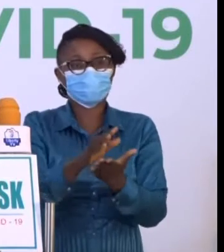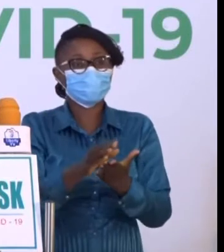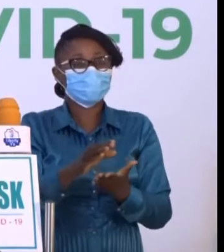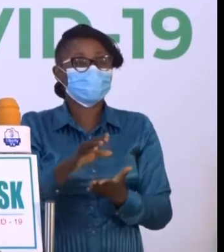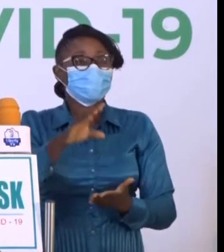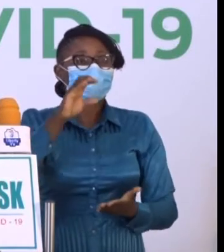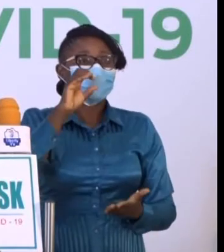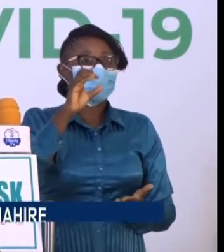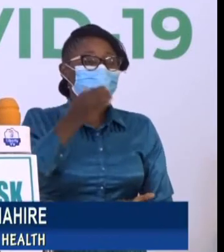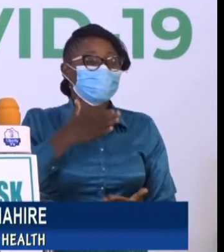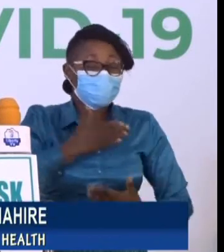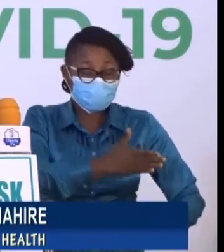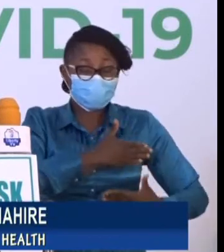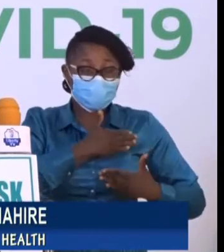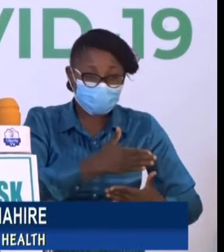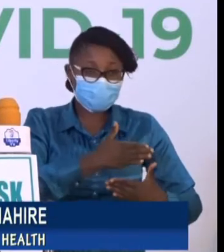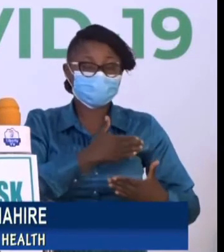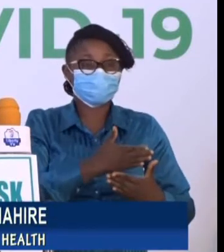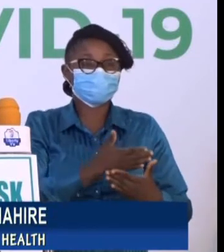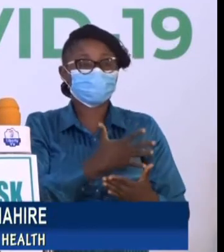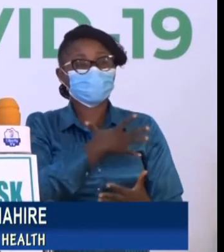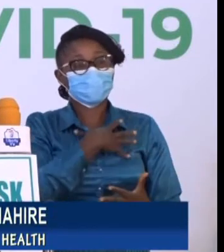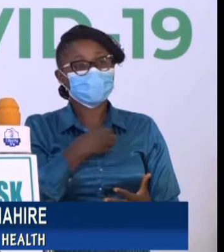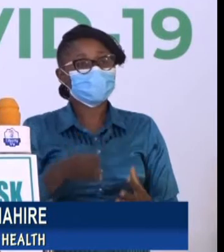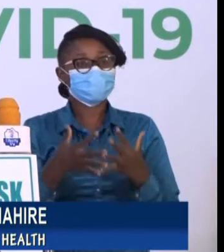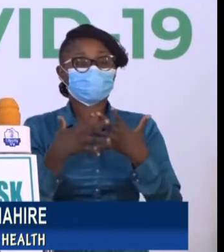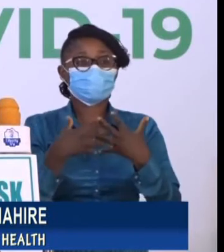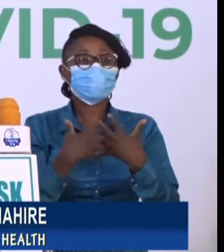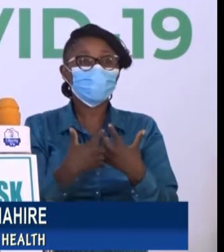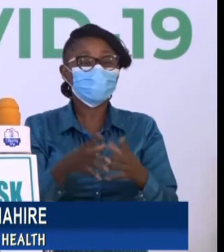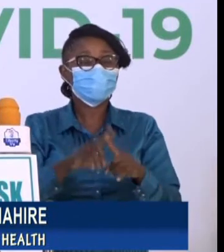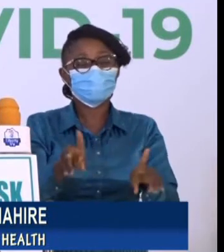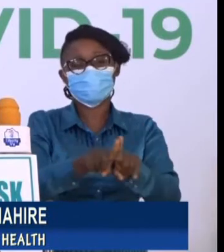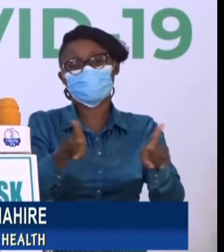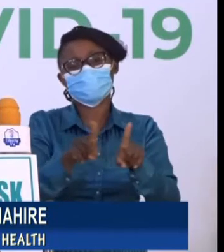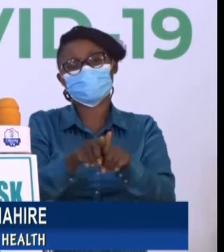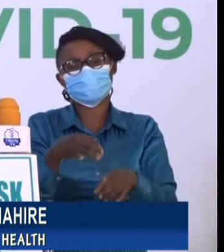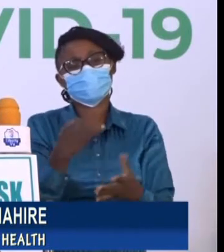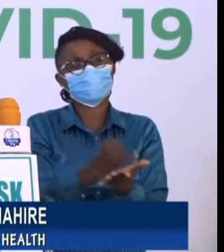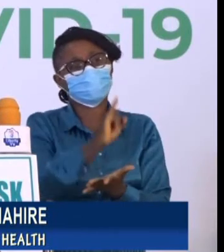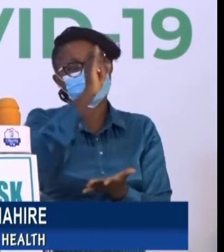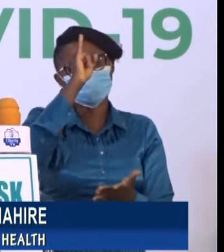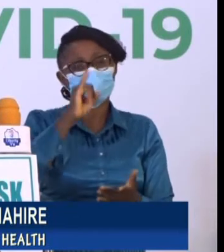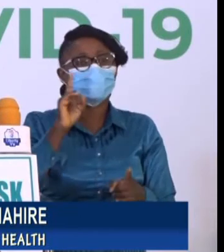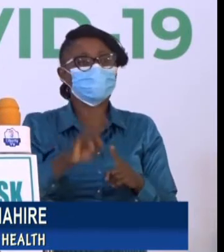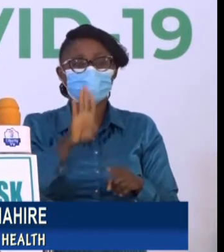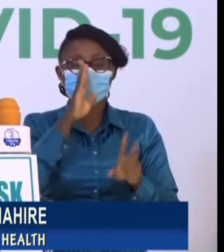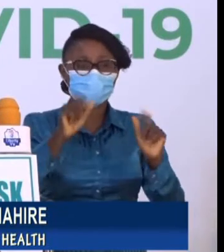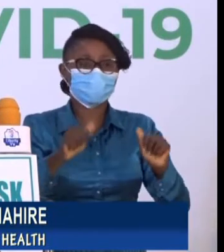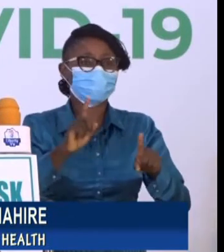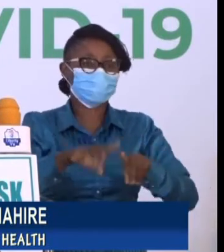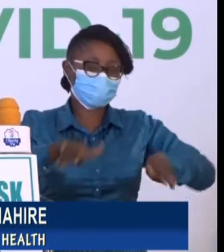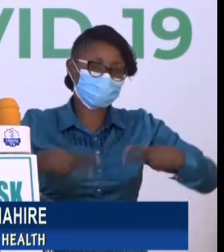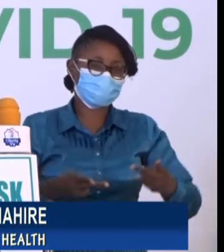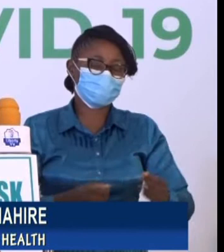oxygen concentrators and ventilators to various institutions to be able to provide